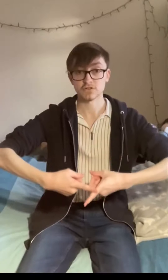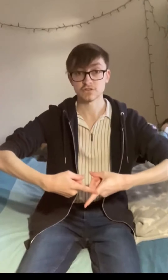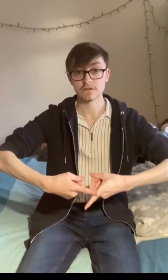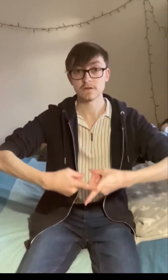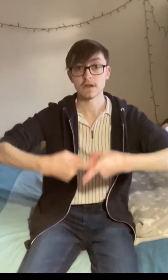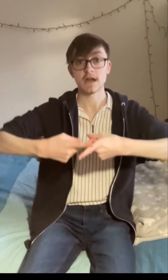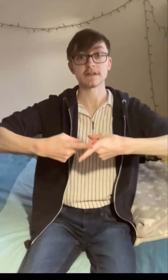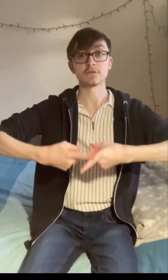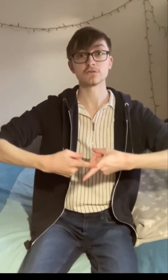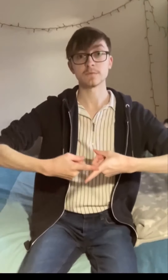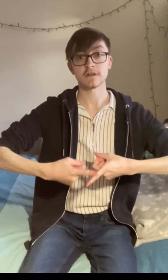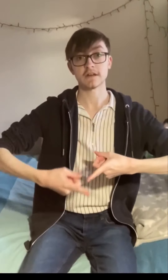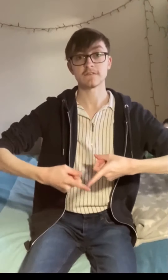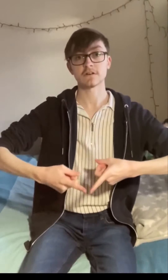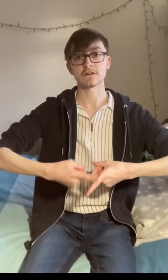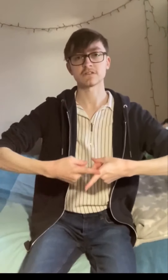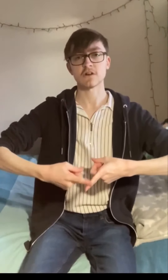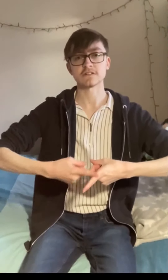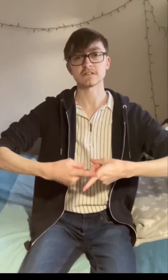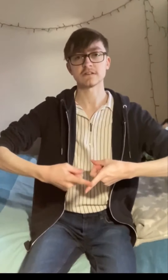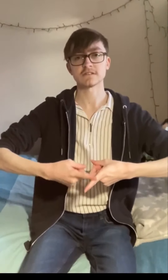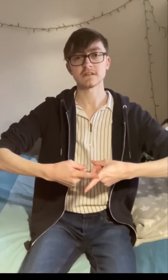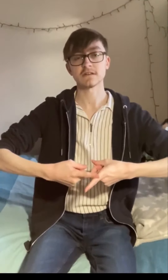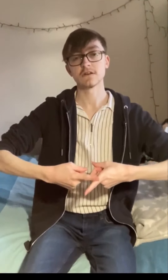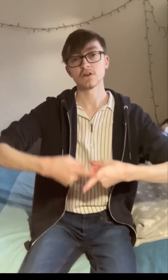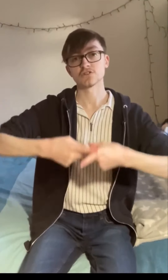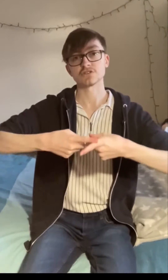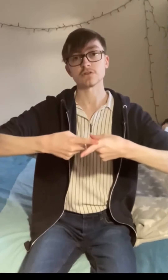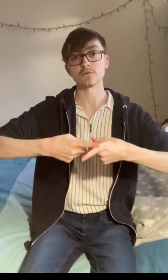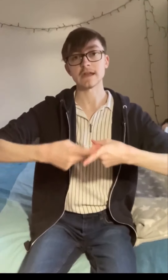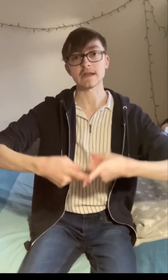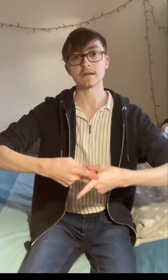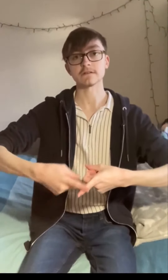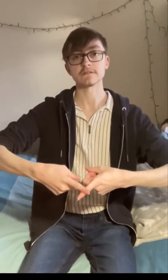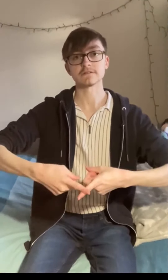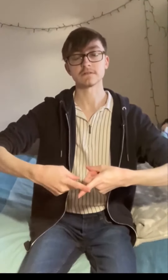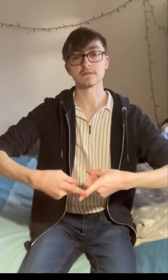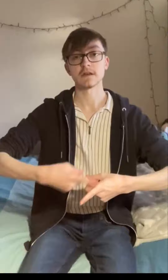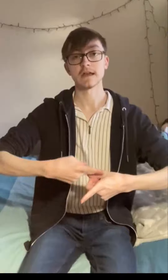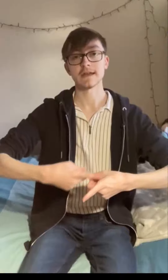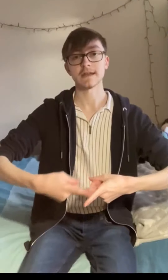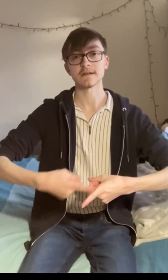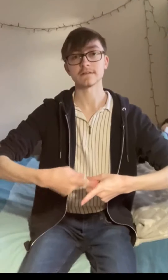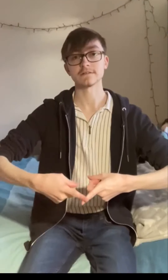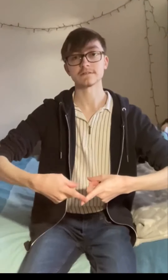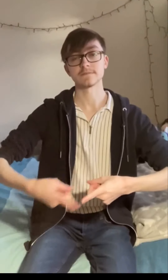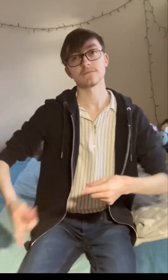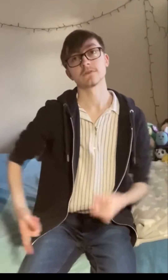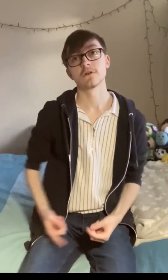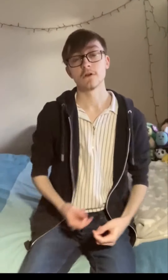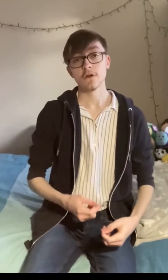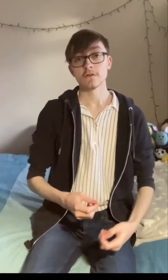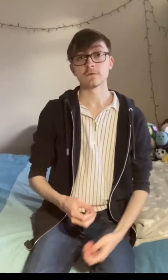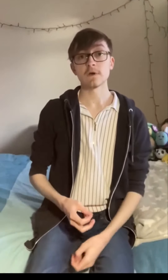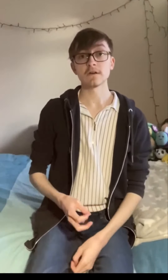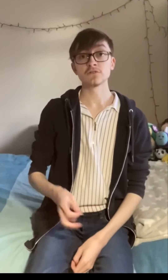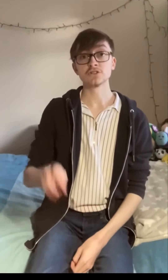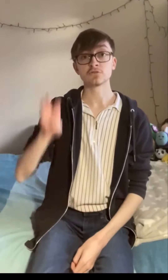so, and then your dominant finger kind of scratches against it. So England, England. For Wales, you create